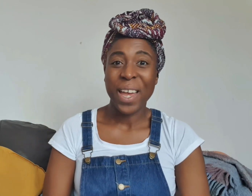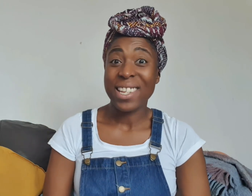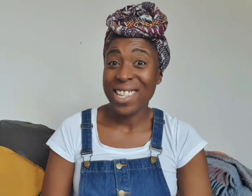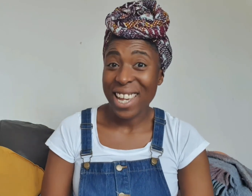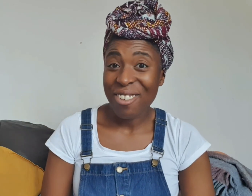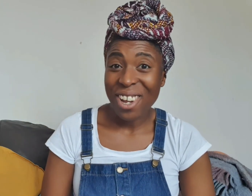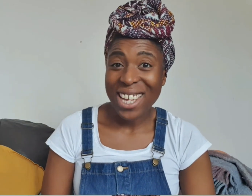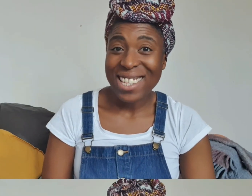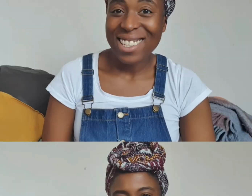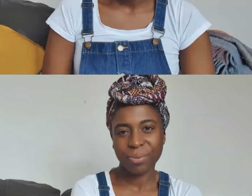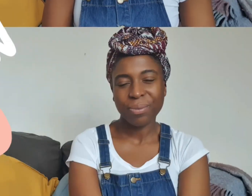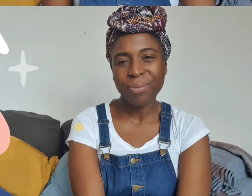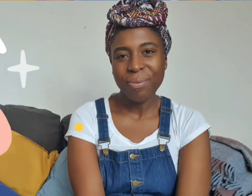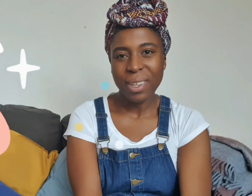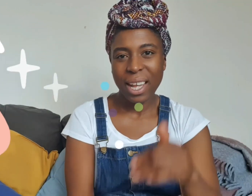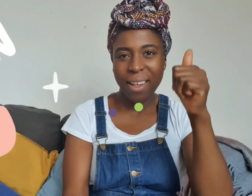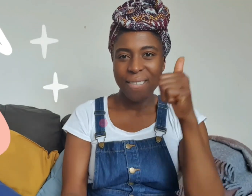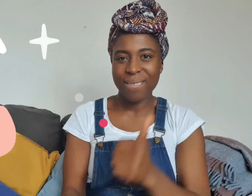Did you get it right?